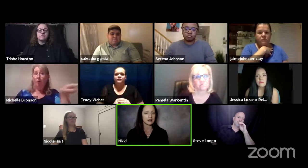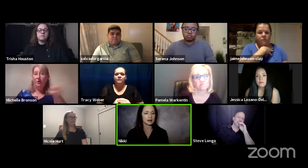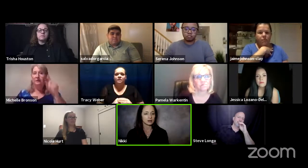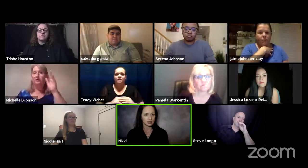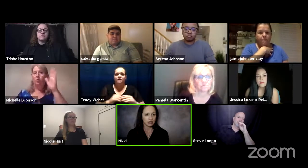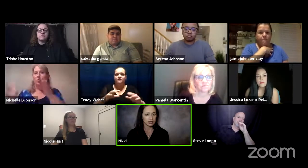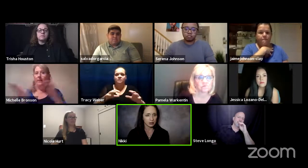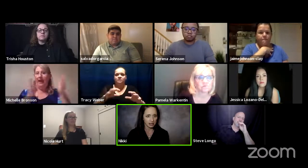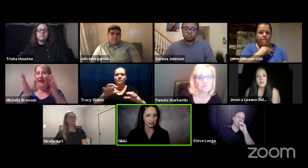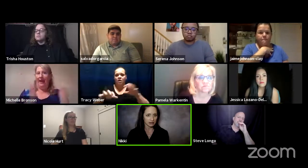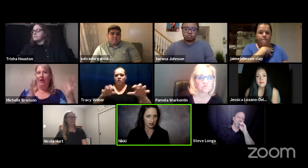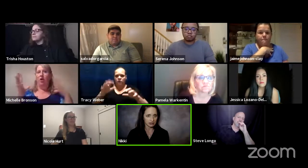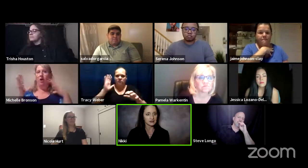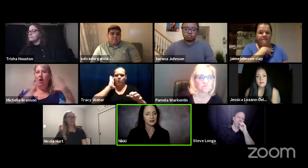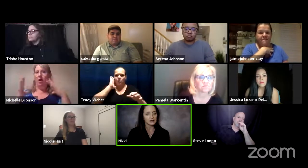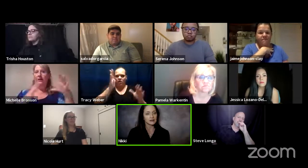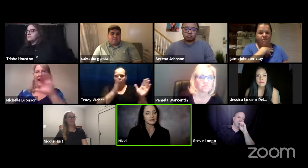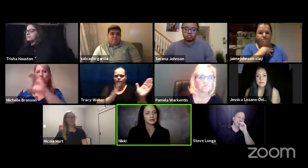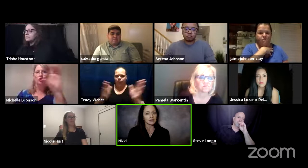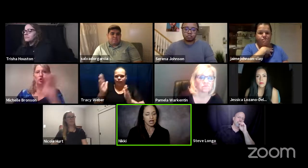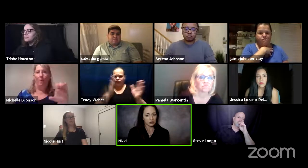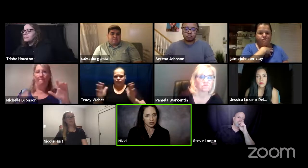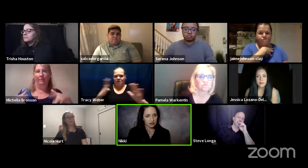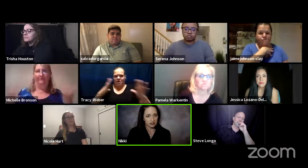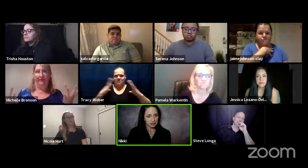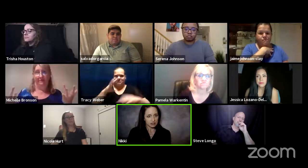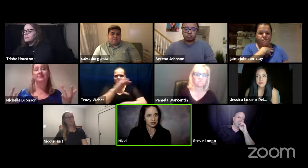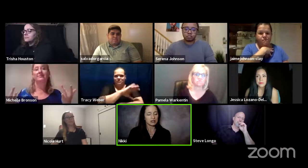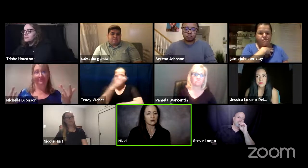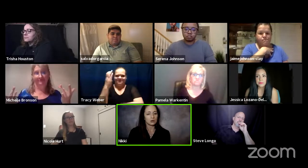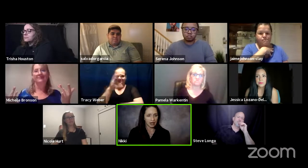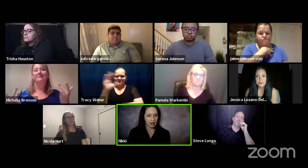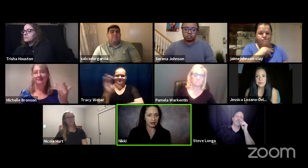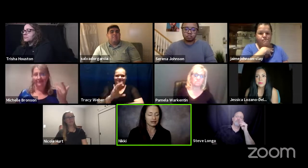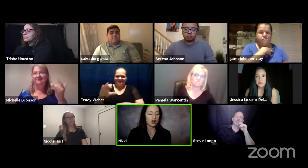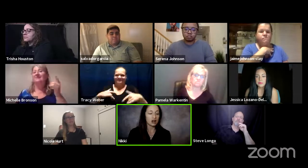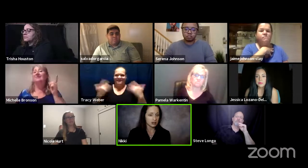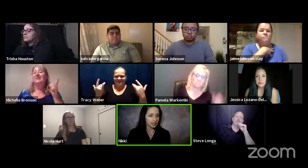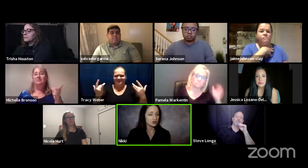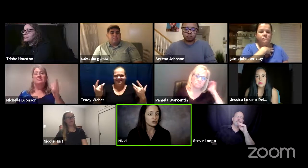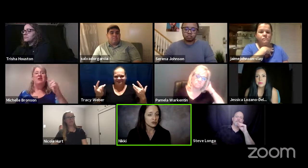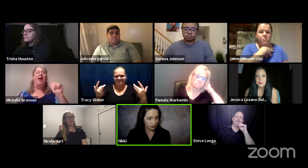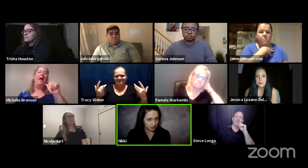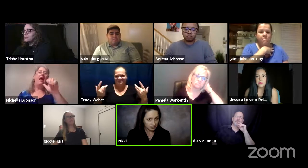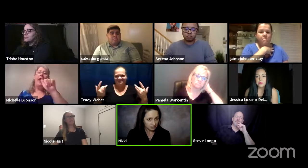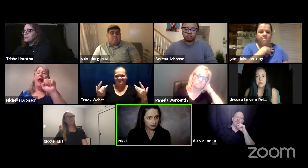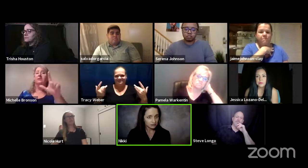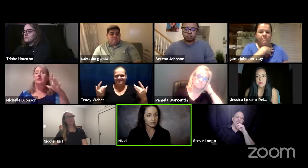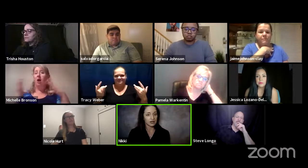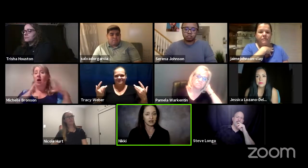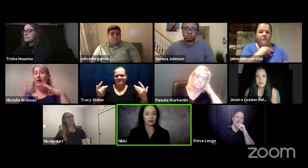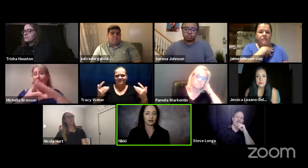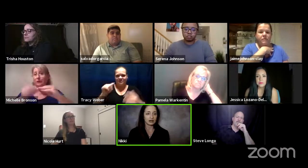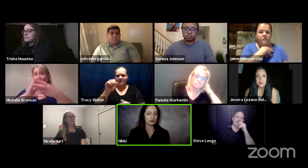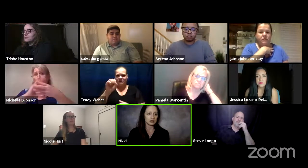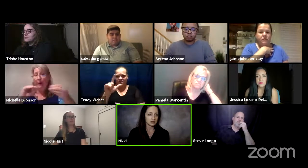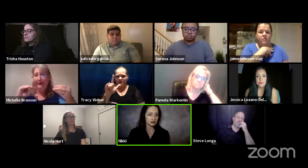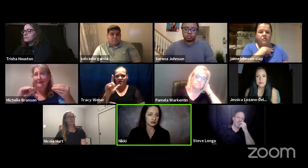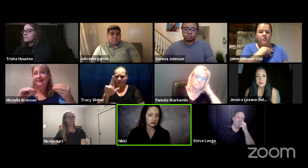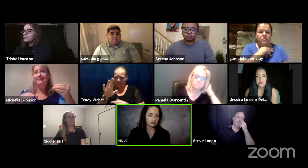to try and plan for that. Outreach offices will have holiday Zoom events, and